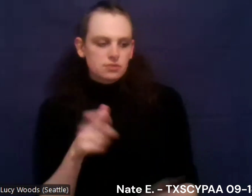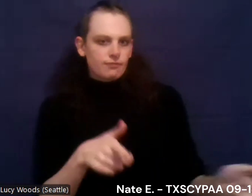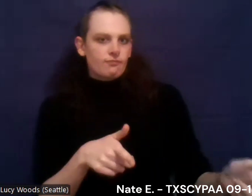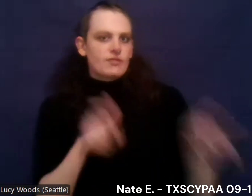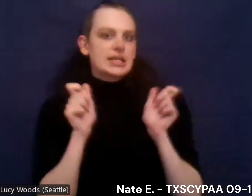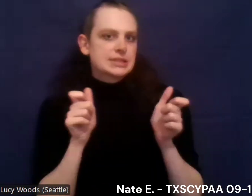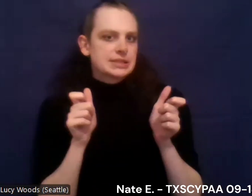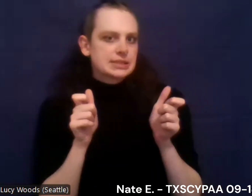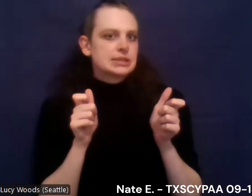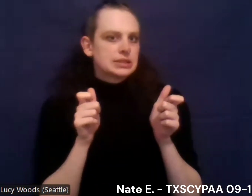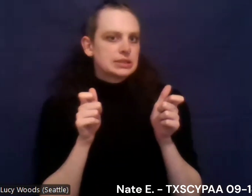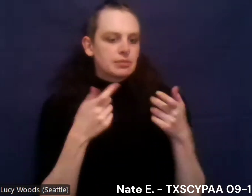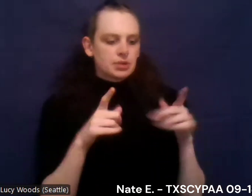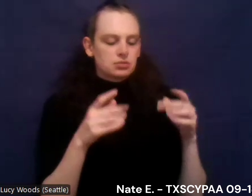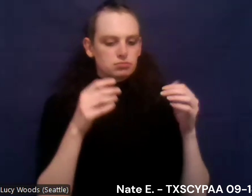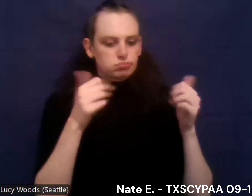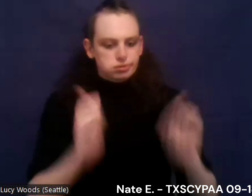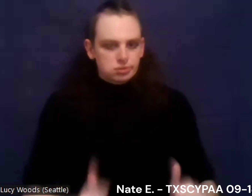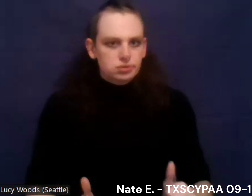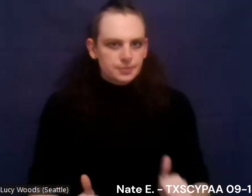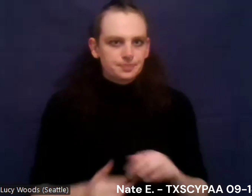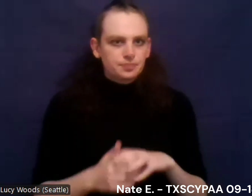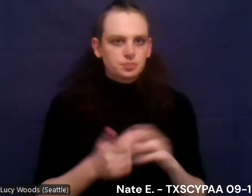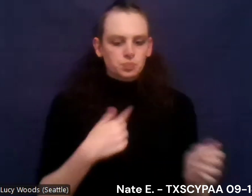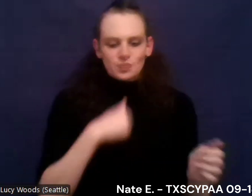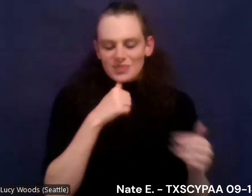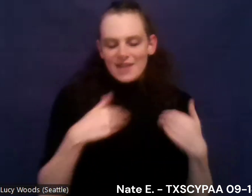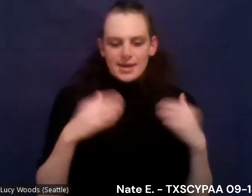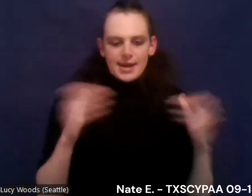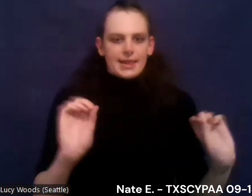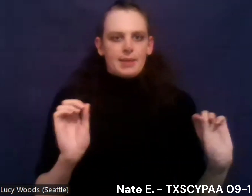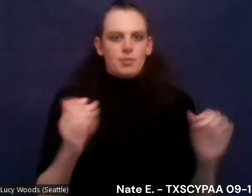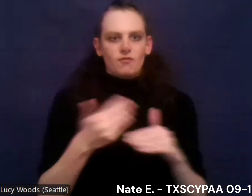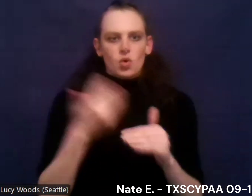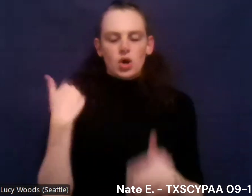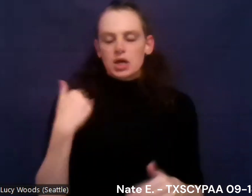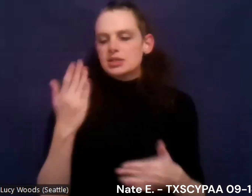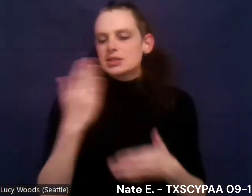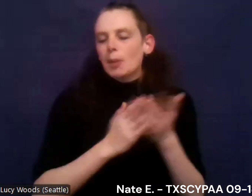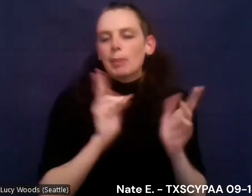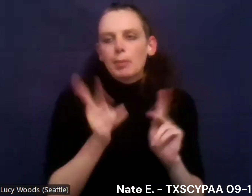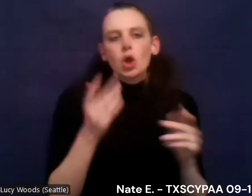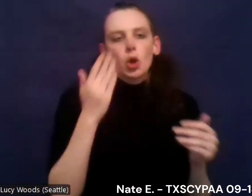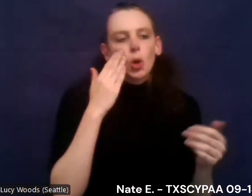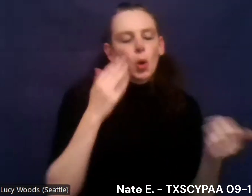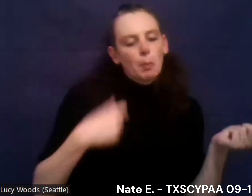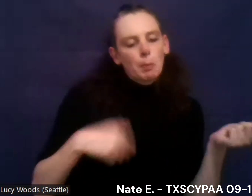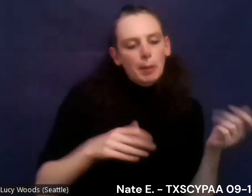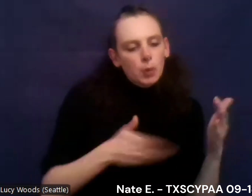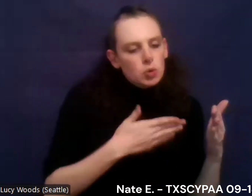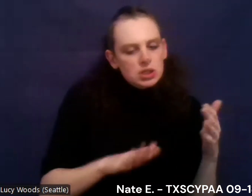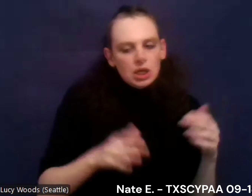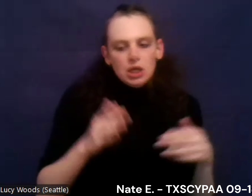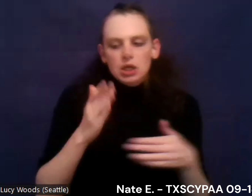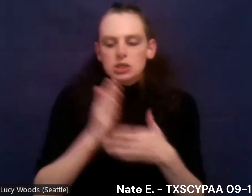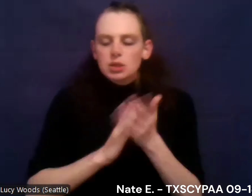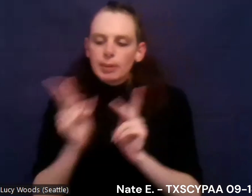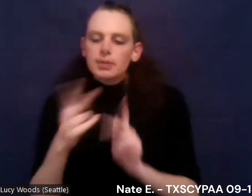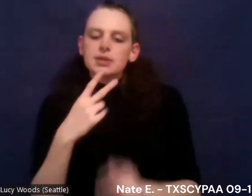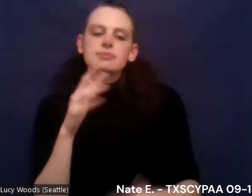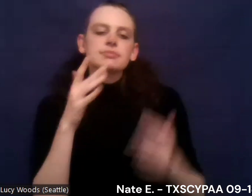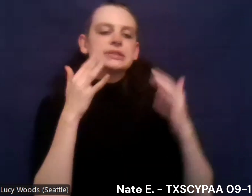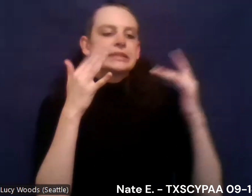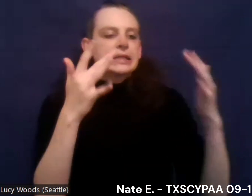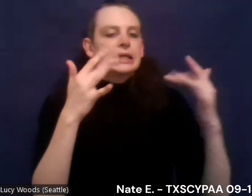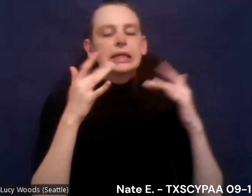was. I didn't ever have a thing. I didn't have a thing. Some people like played an instrument. Some people like drew, right? There's people that like sing, or there's people